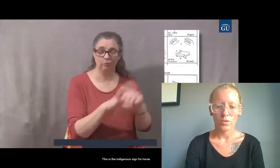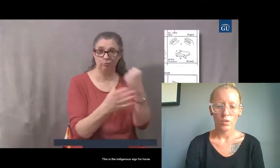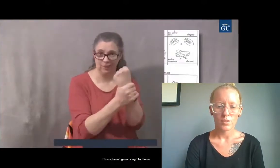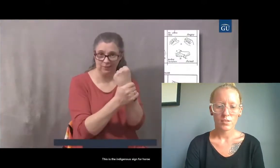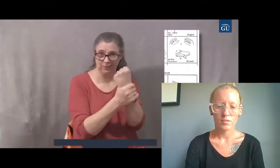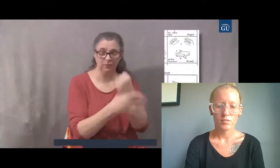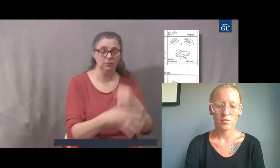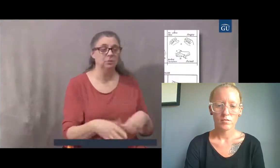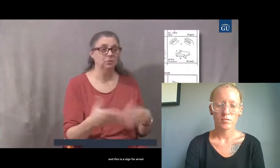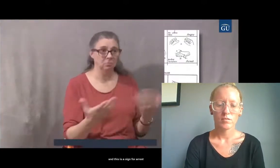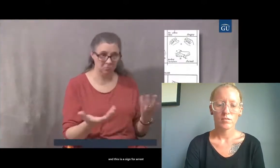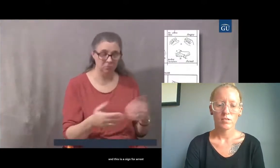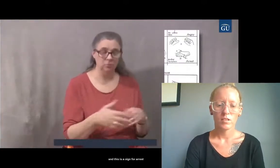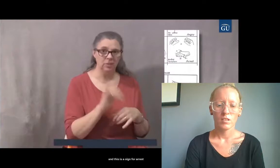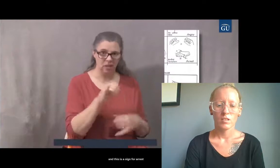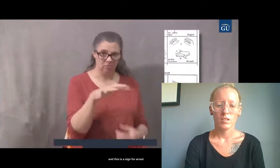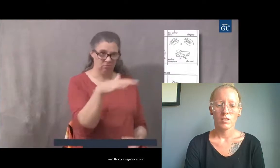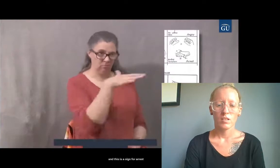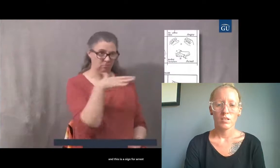for a horse.